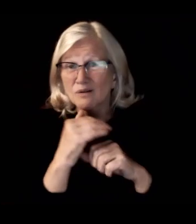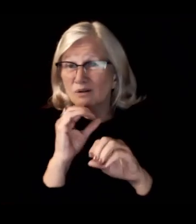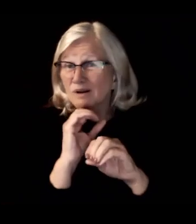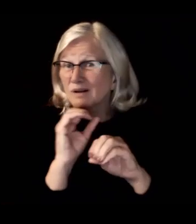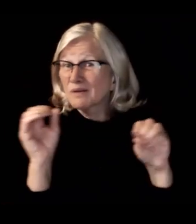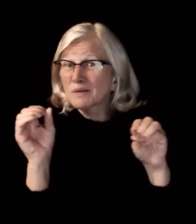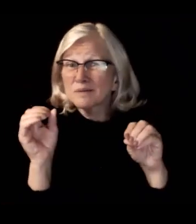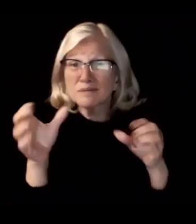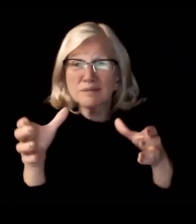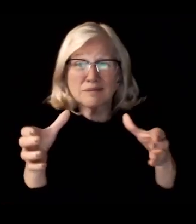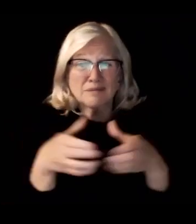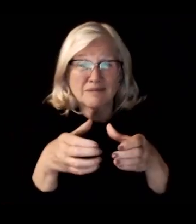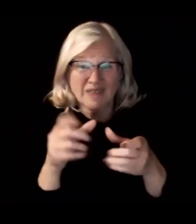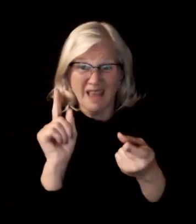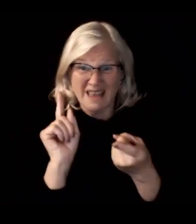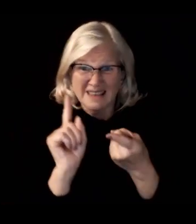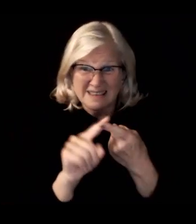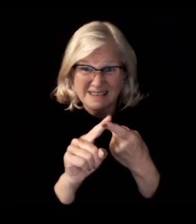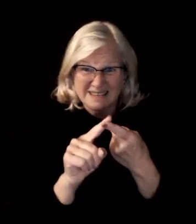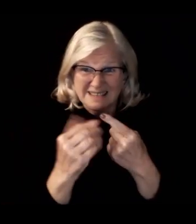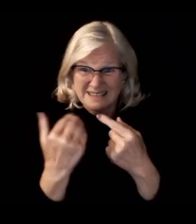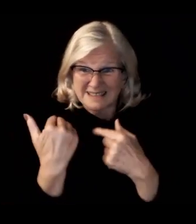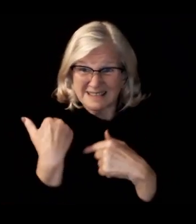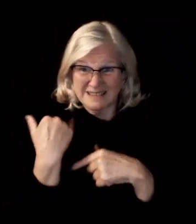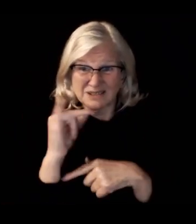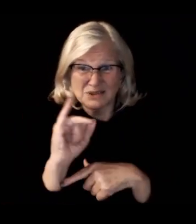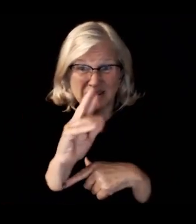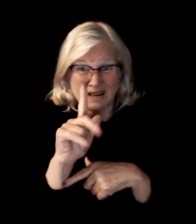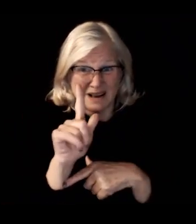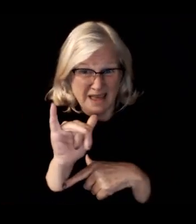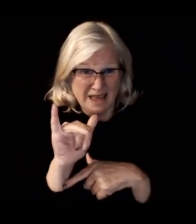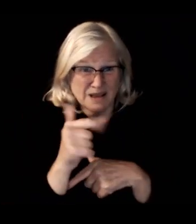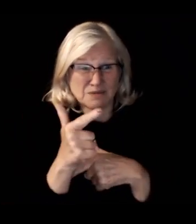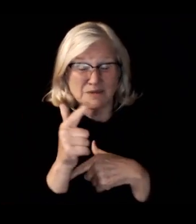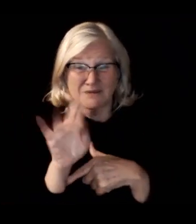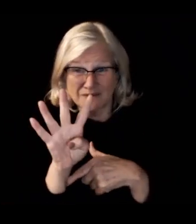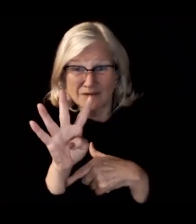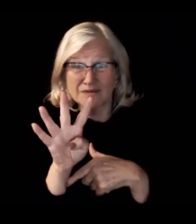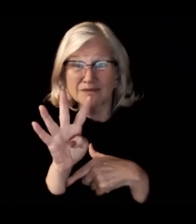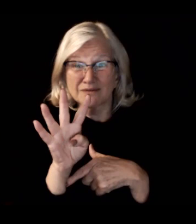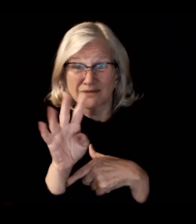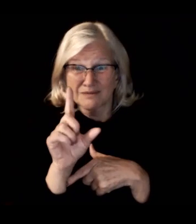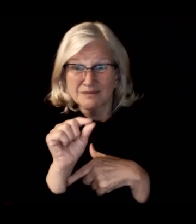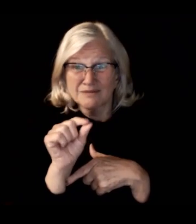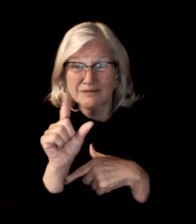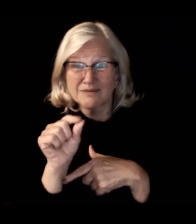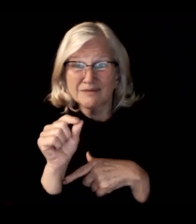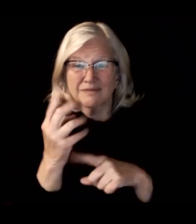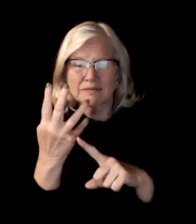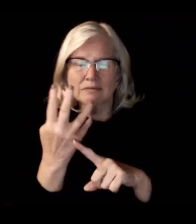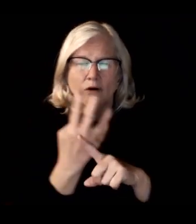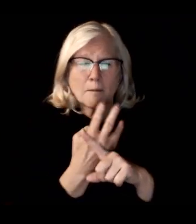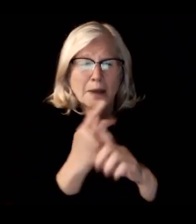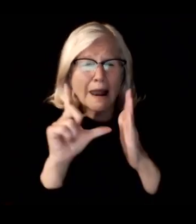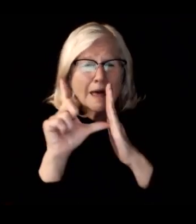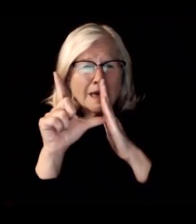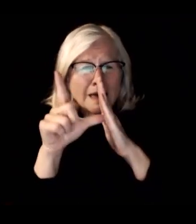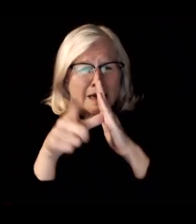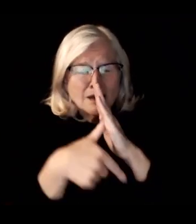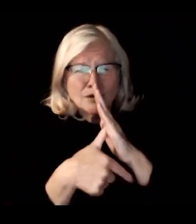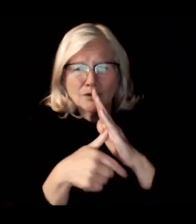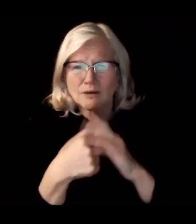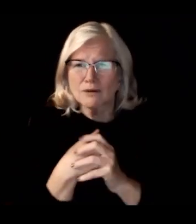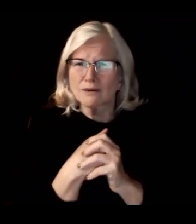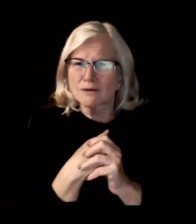24th, 2020, 4 months later. Being outside in the 40-degree or